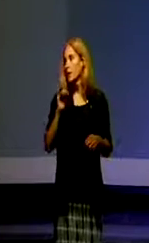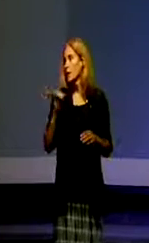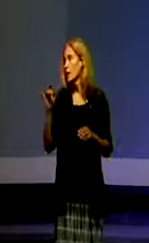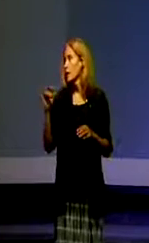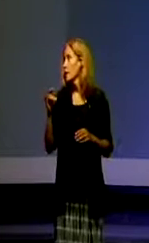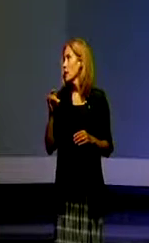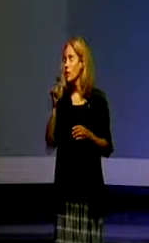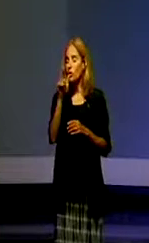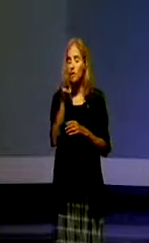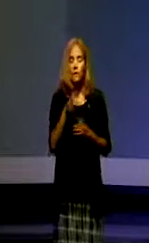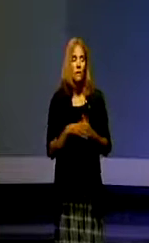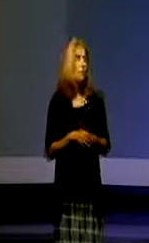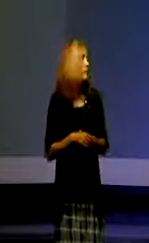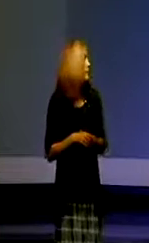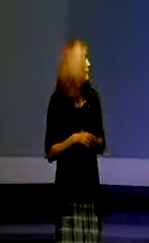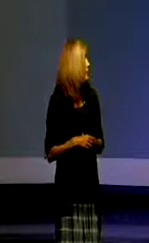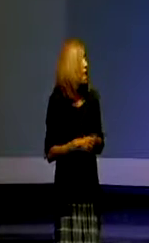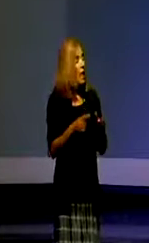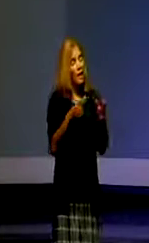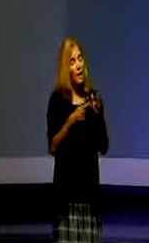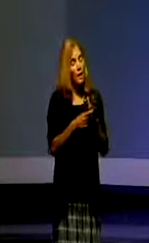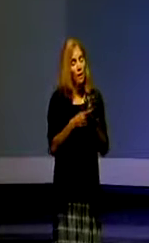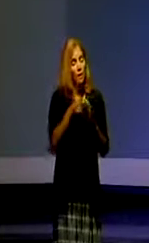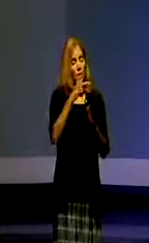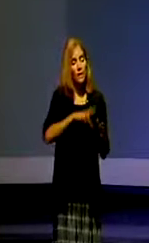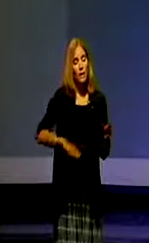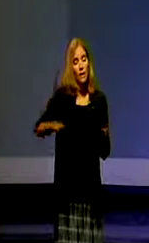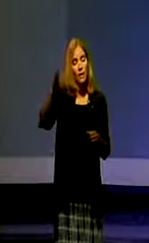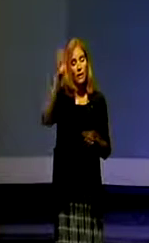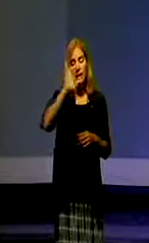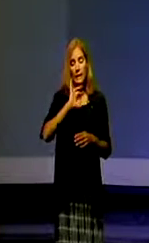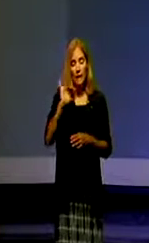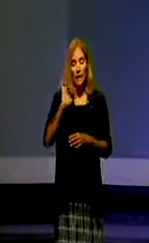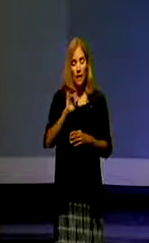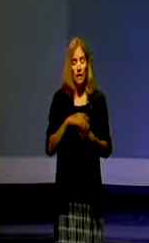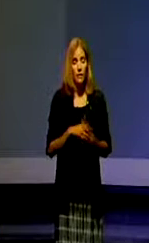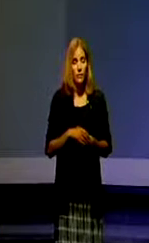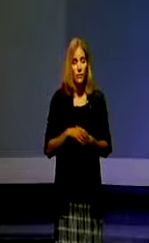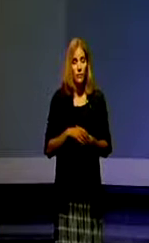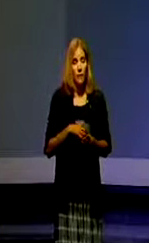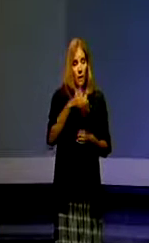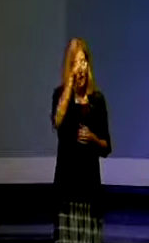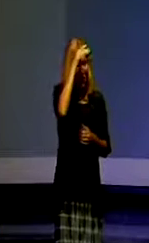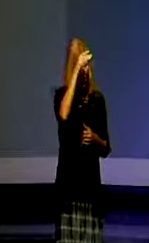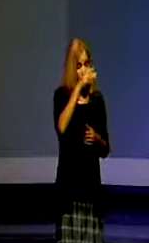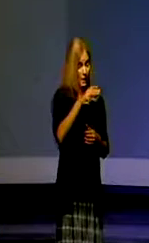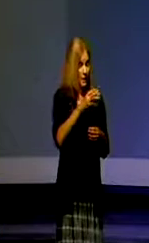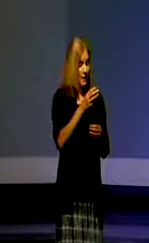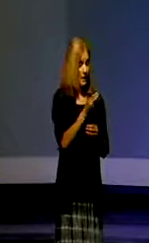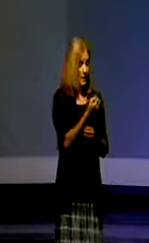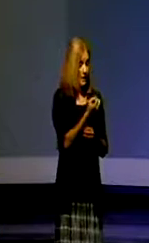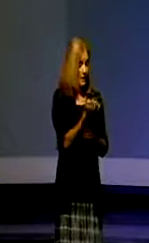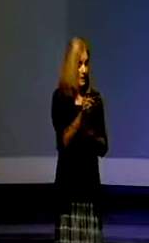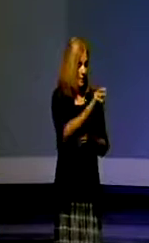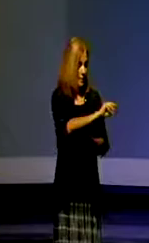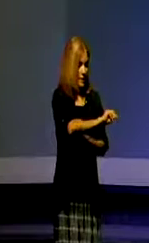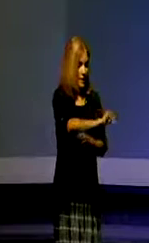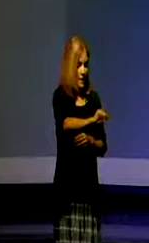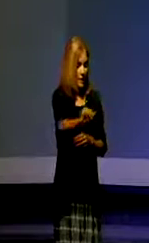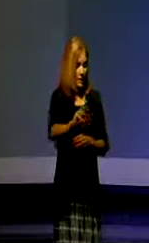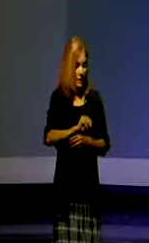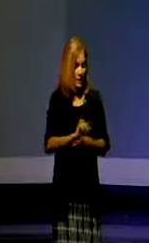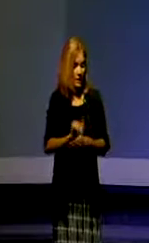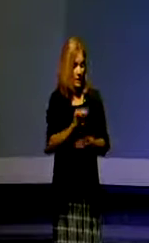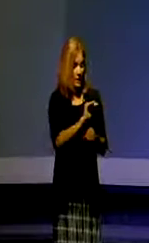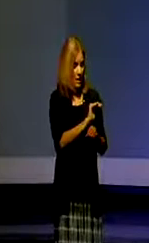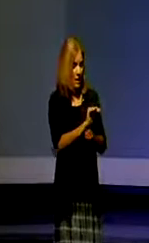said, verse 26, "This is what the kingdom of God is like. A man scatters seed on the ground night